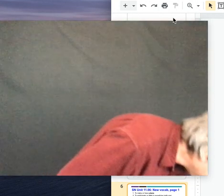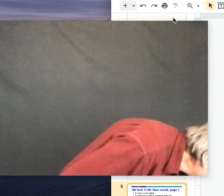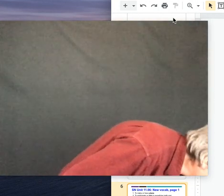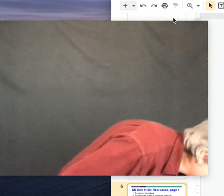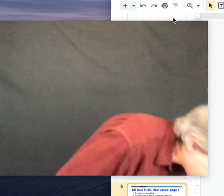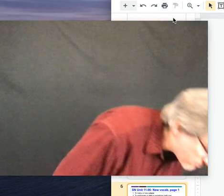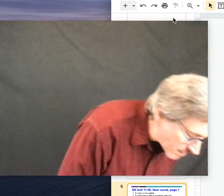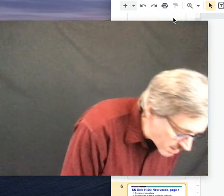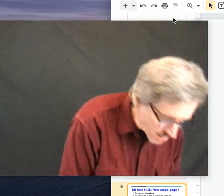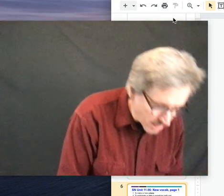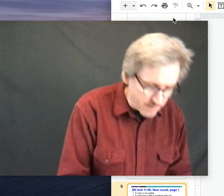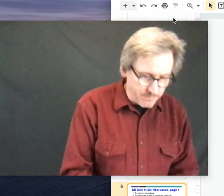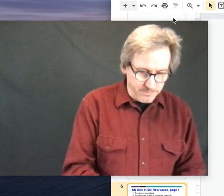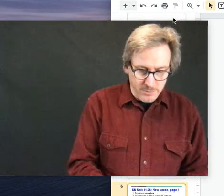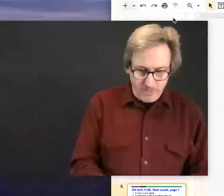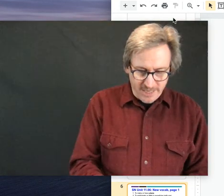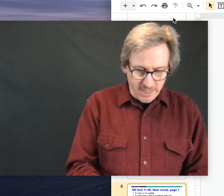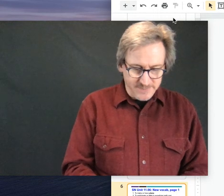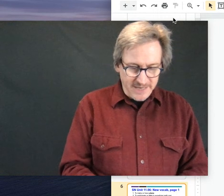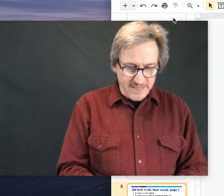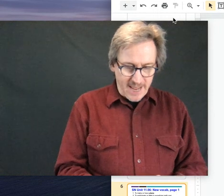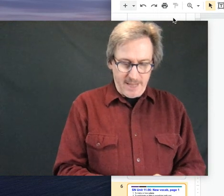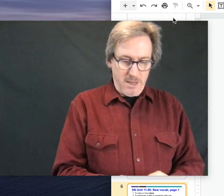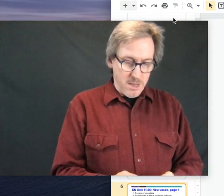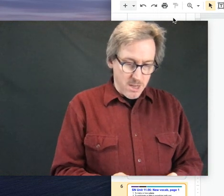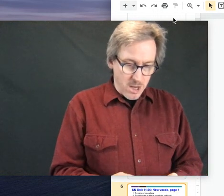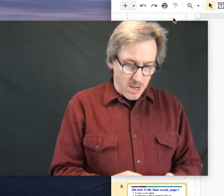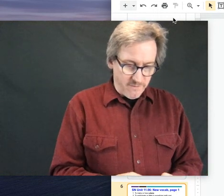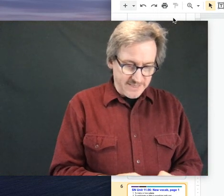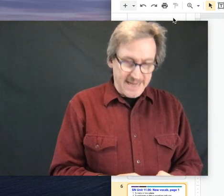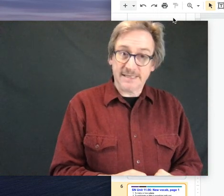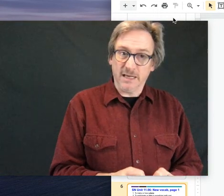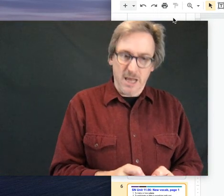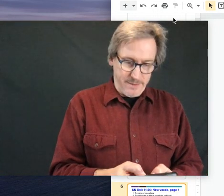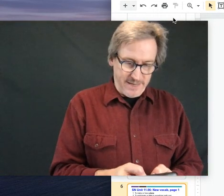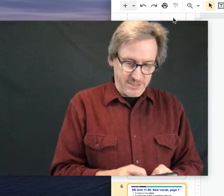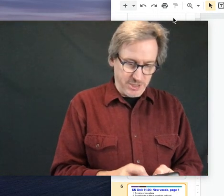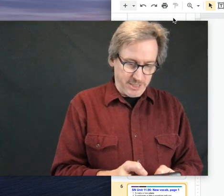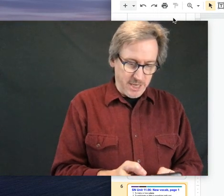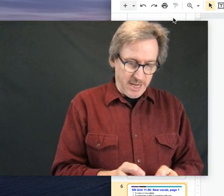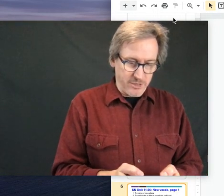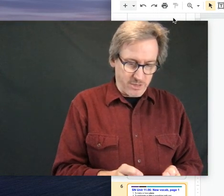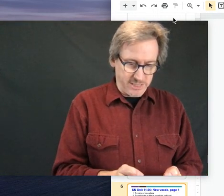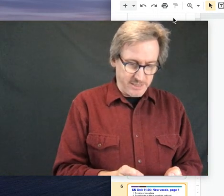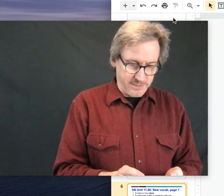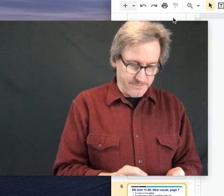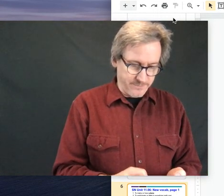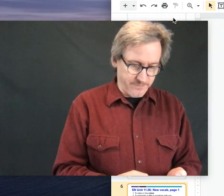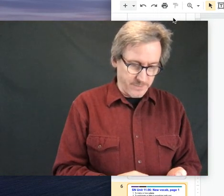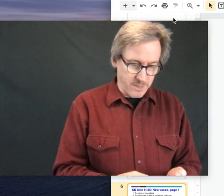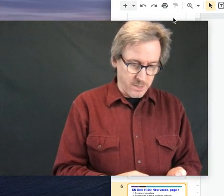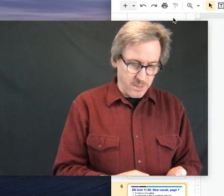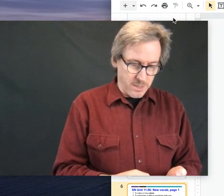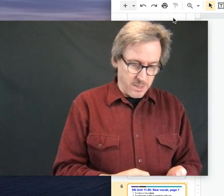other. Oh my God, it's been a day of texting and messaging and craziness.